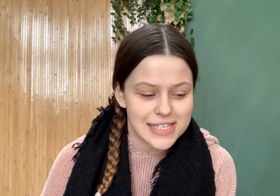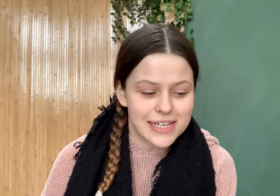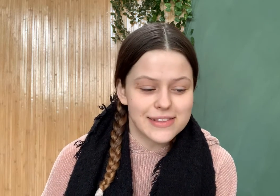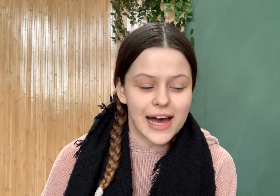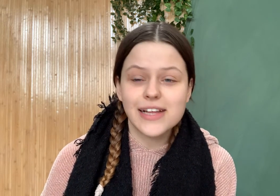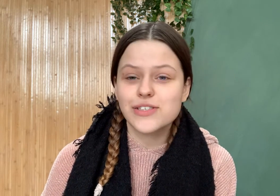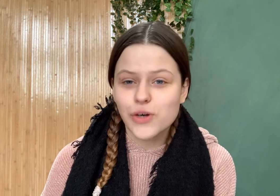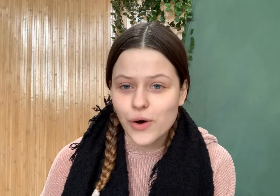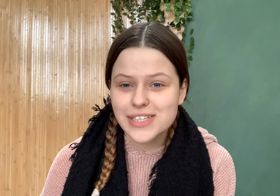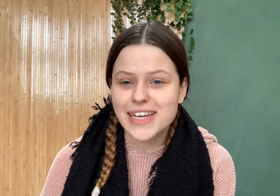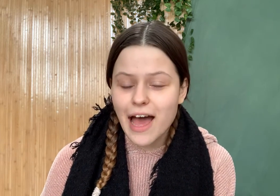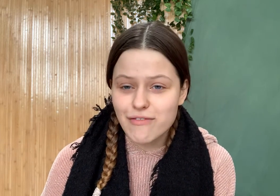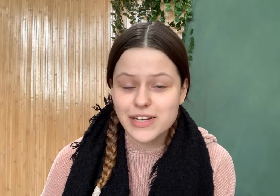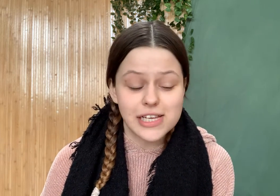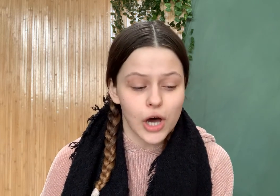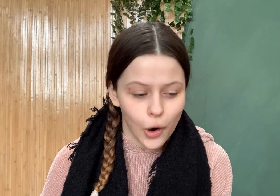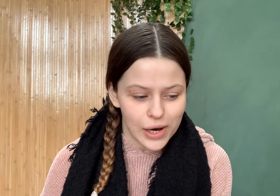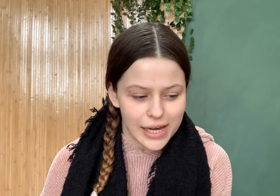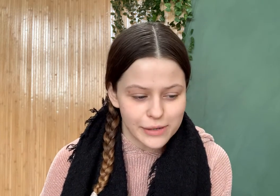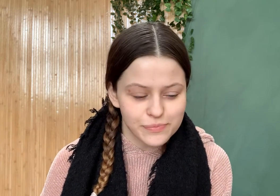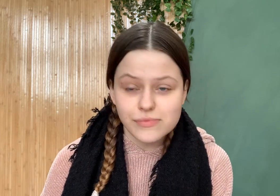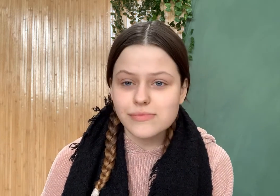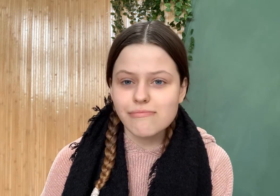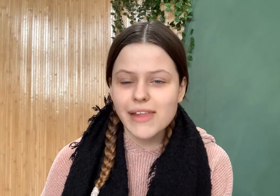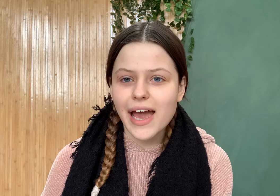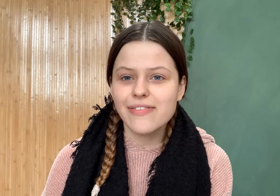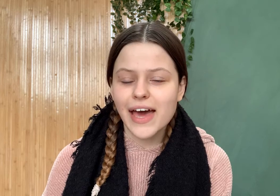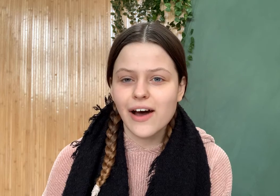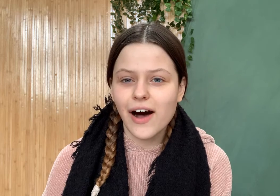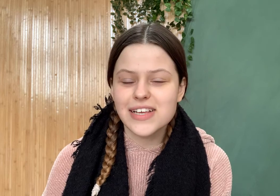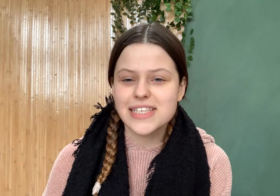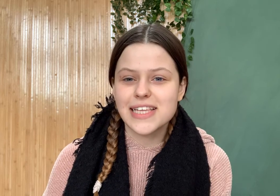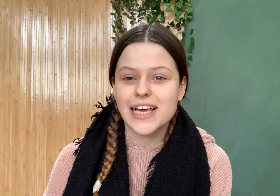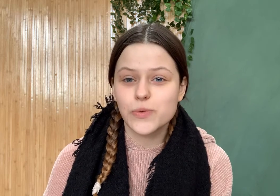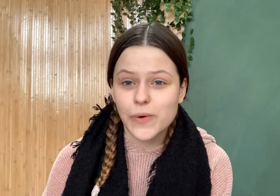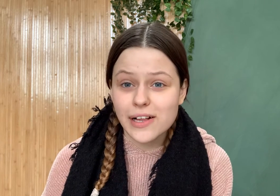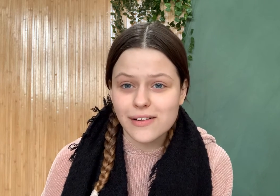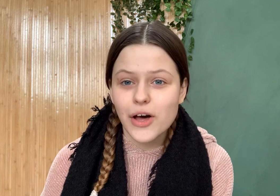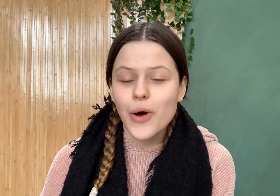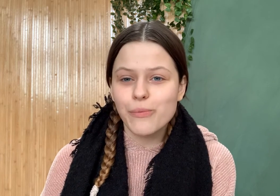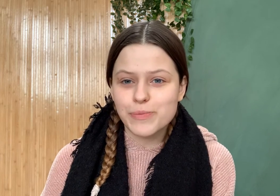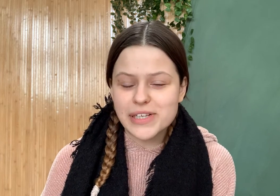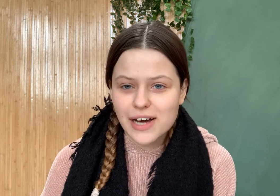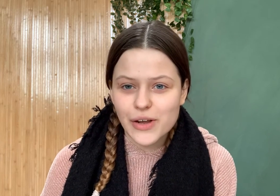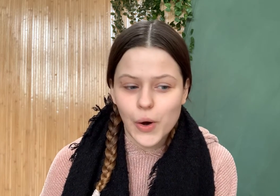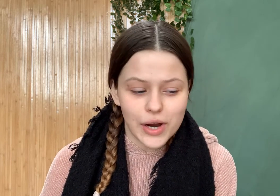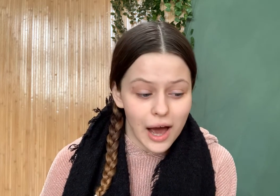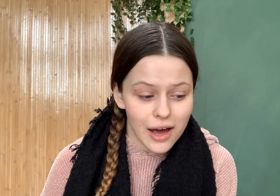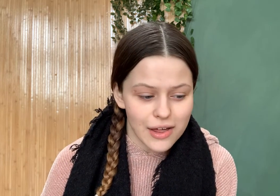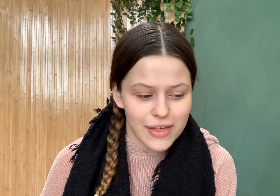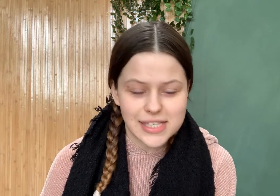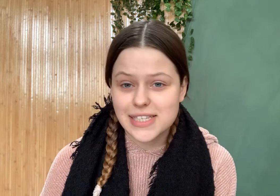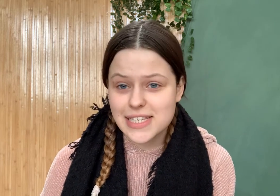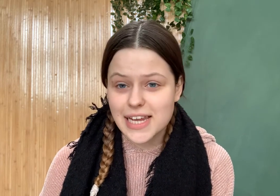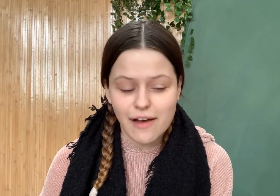recognizing that God in heaven is holy. It then asks that his will would be done on earth as it is in